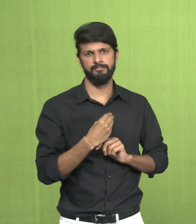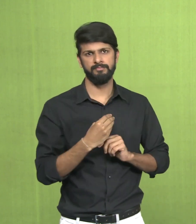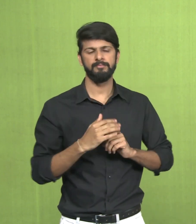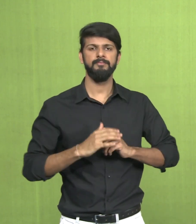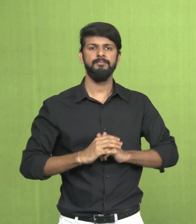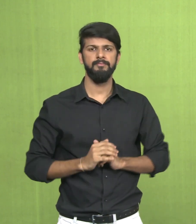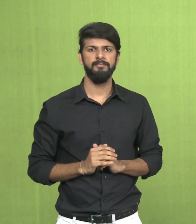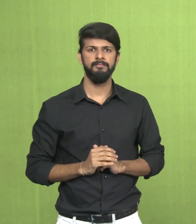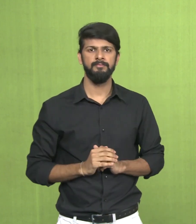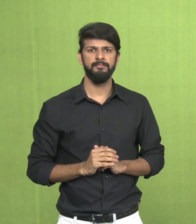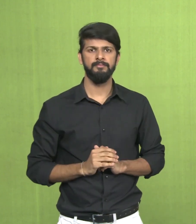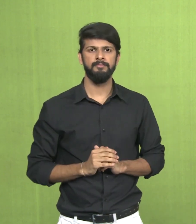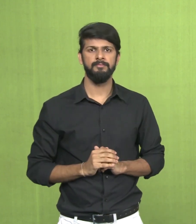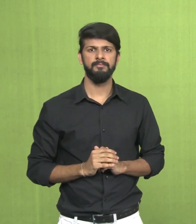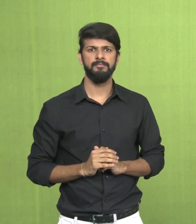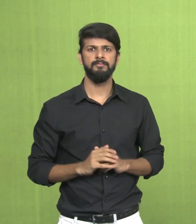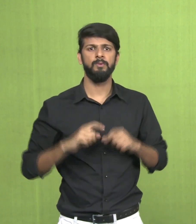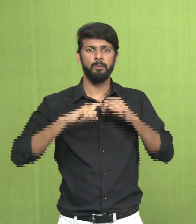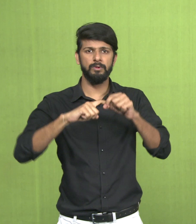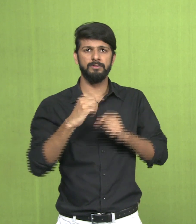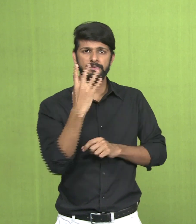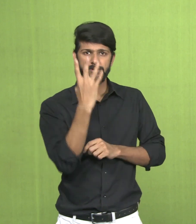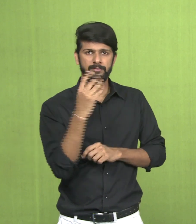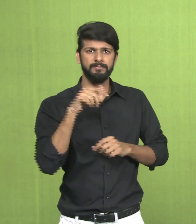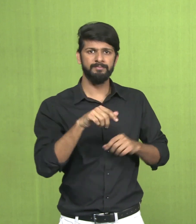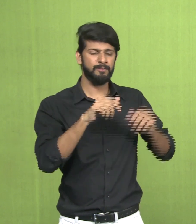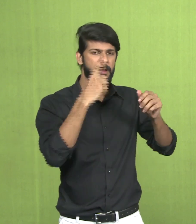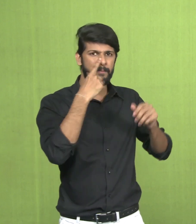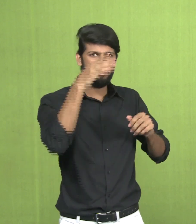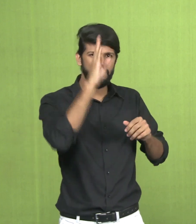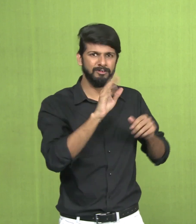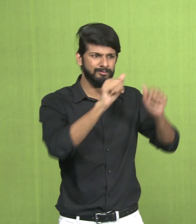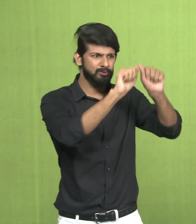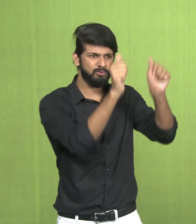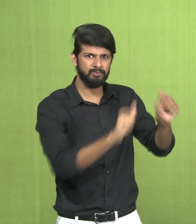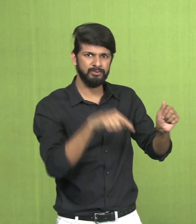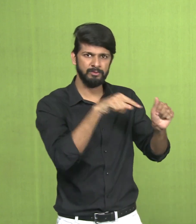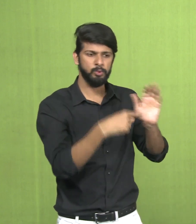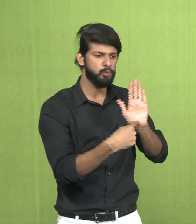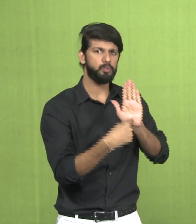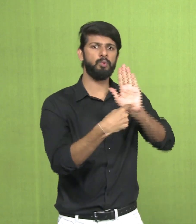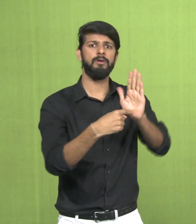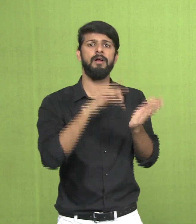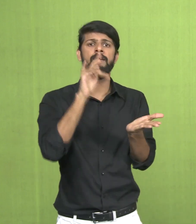Question number 4. Where is the mother goddess